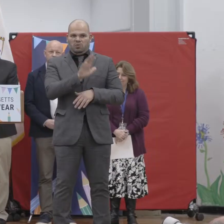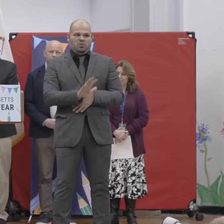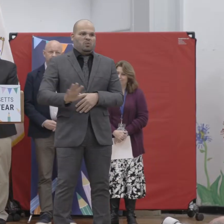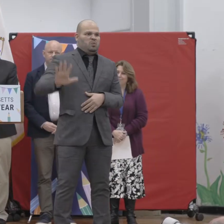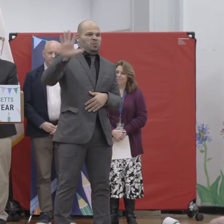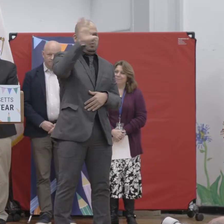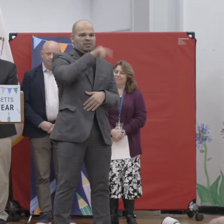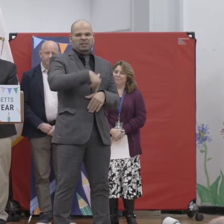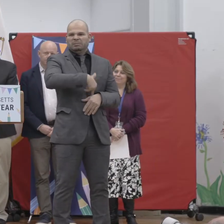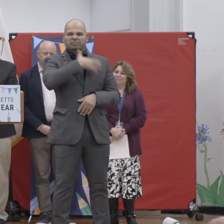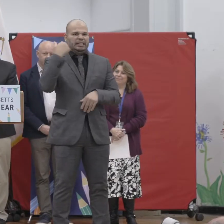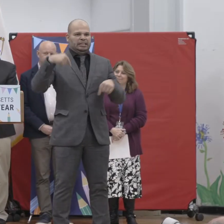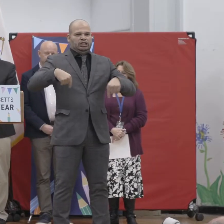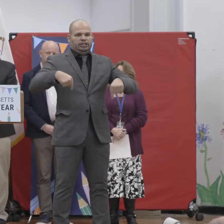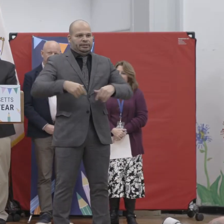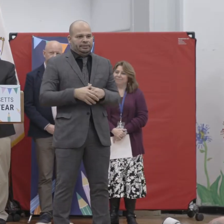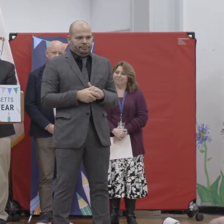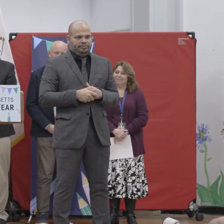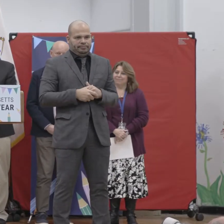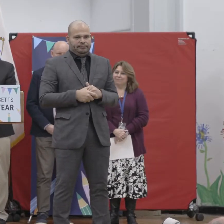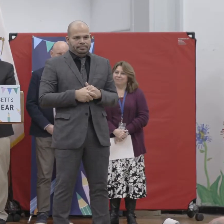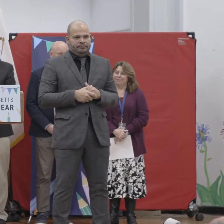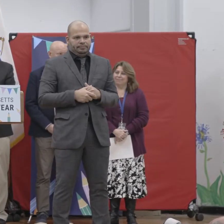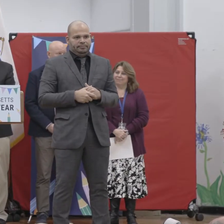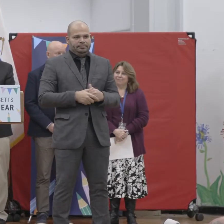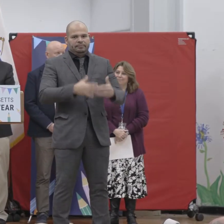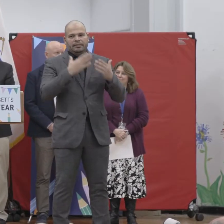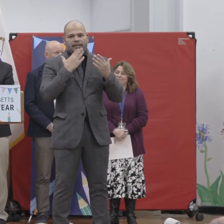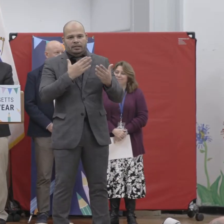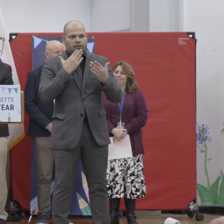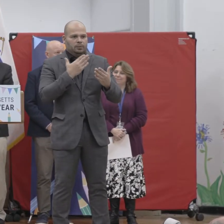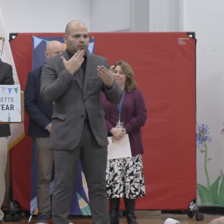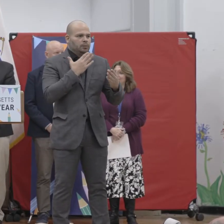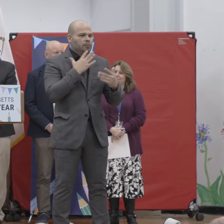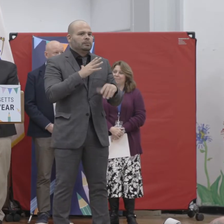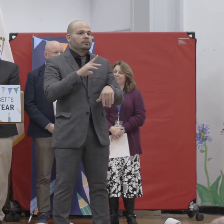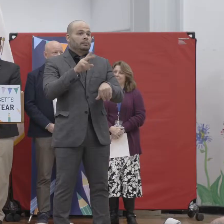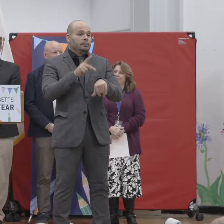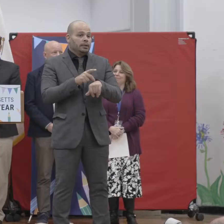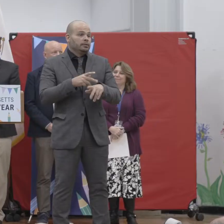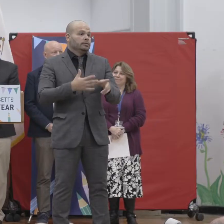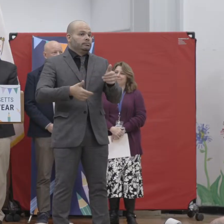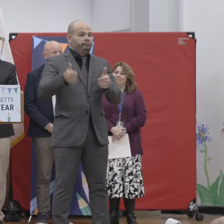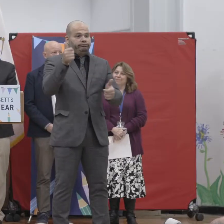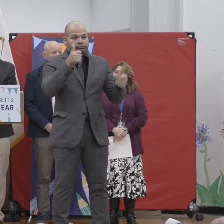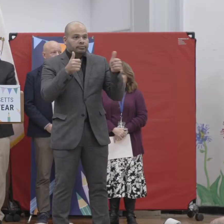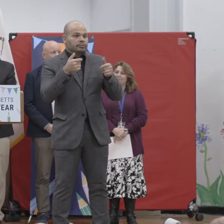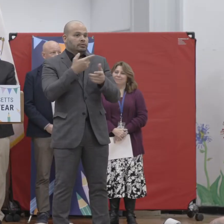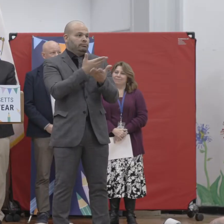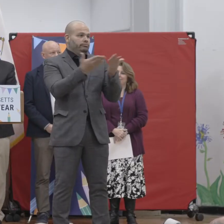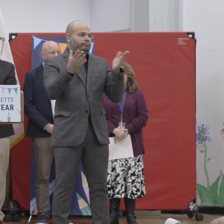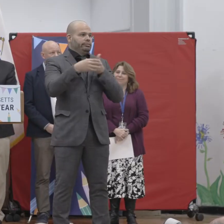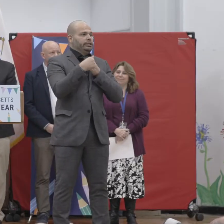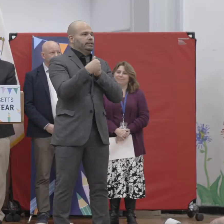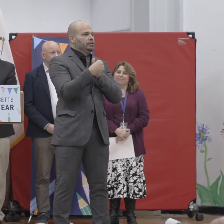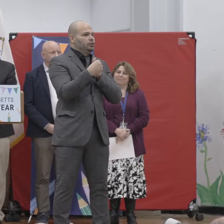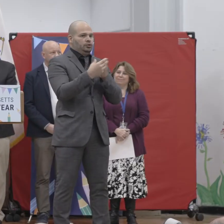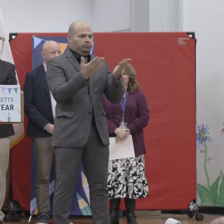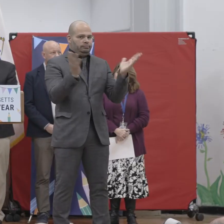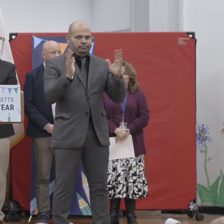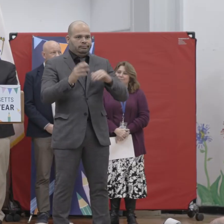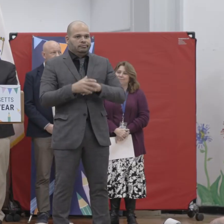of her incredible work, the team that she has built. We have been celebrating a lot happening all across the district,